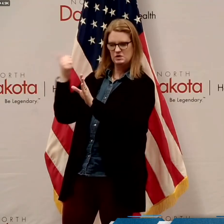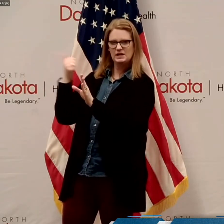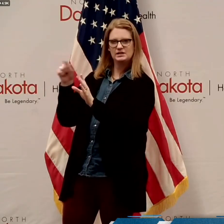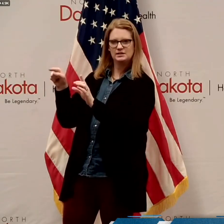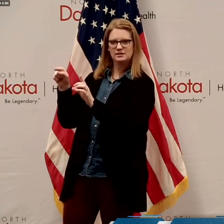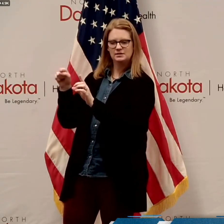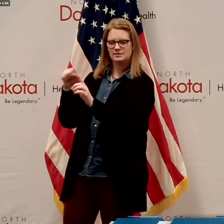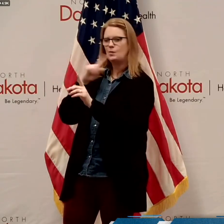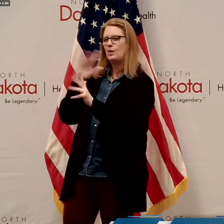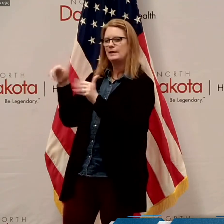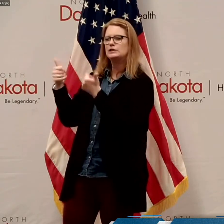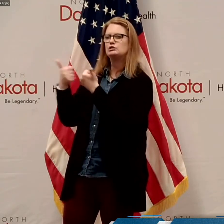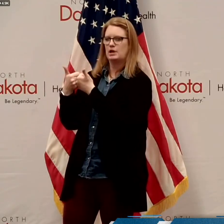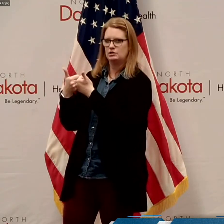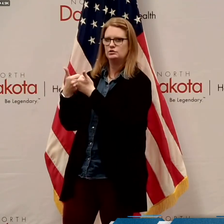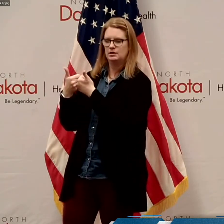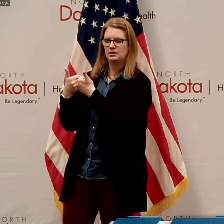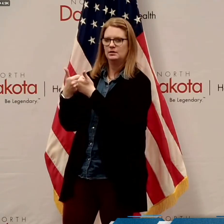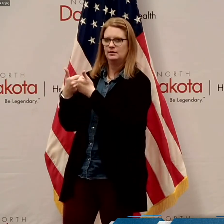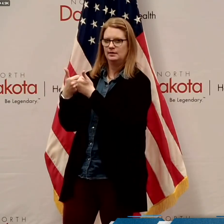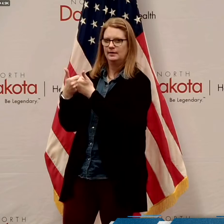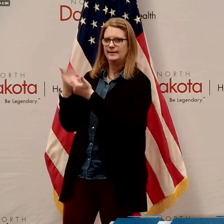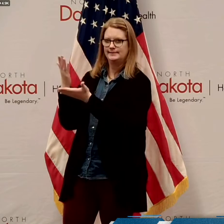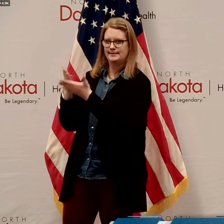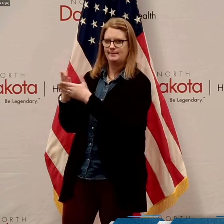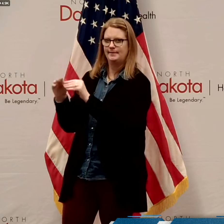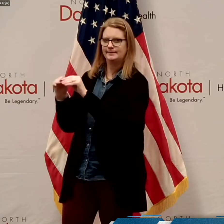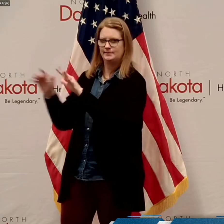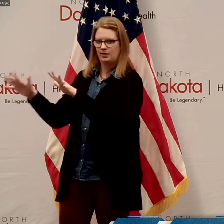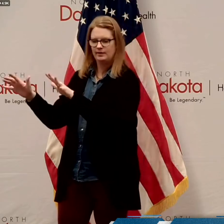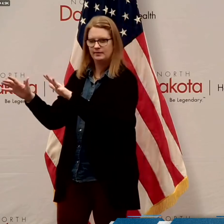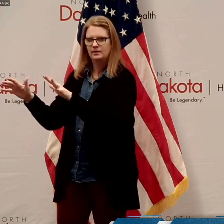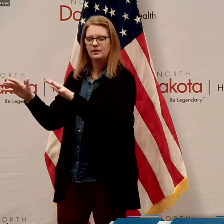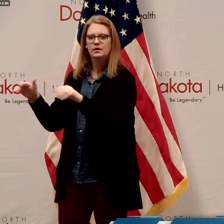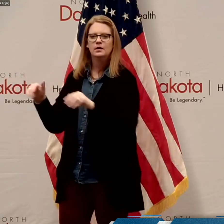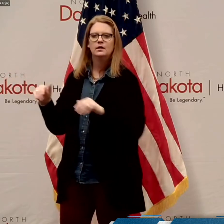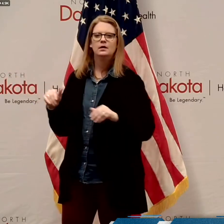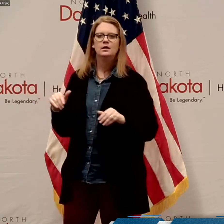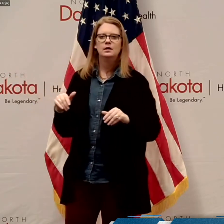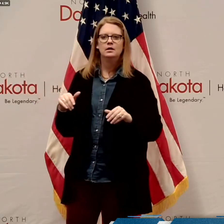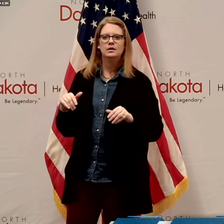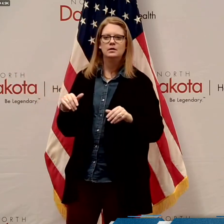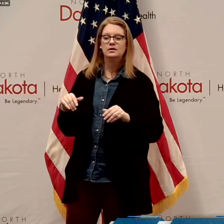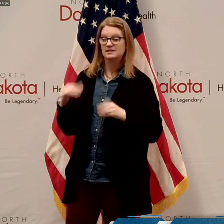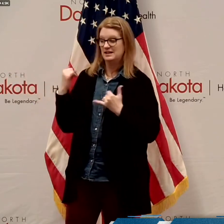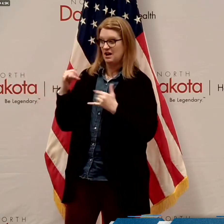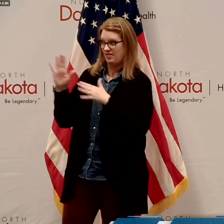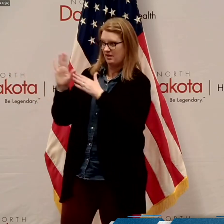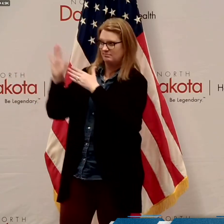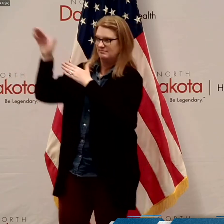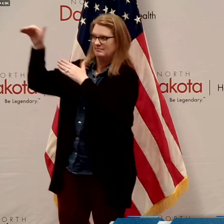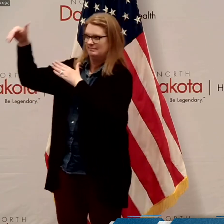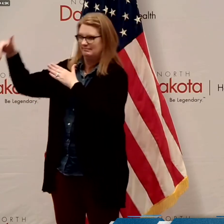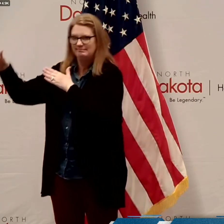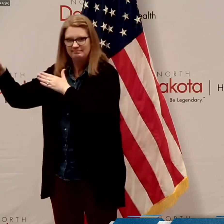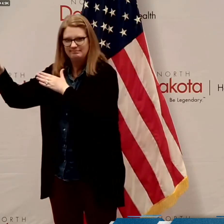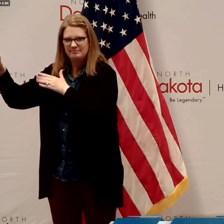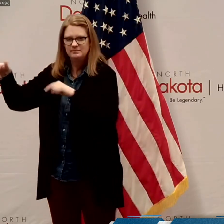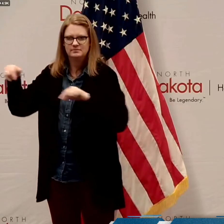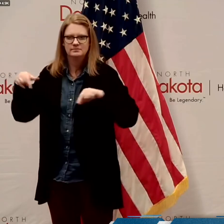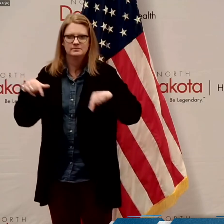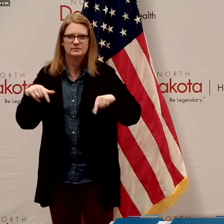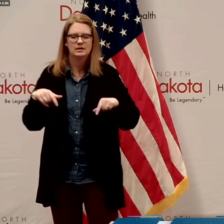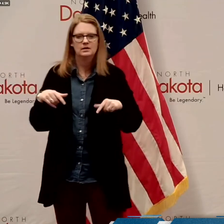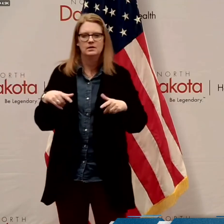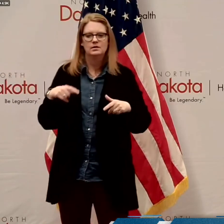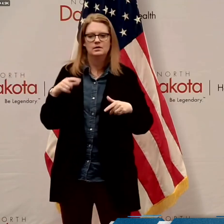really a challenge in terms of stopping the spread. The other thing is that they're on the downside of a curve, but we also take a look. We haven't shared that